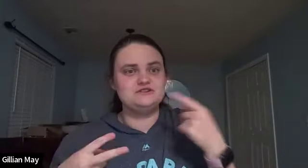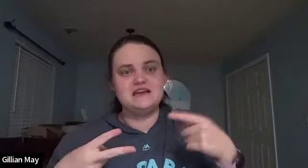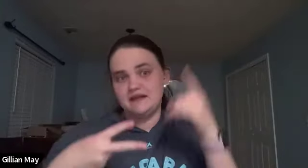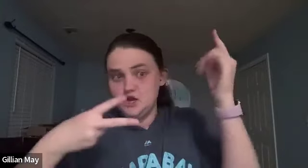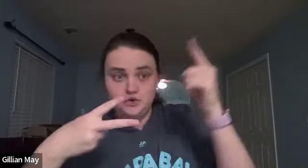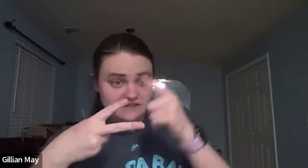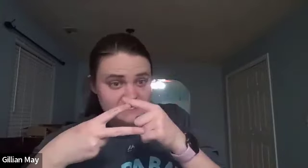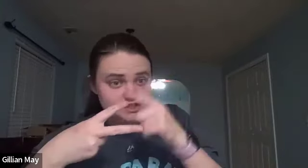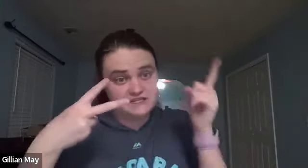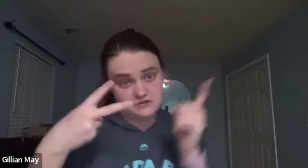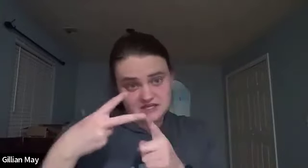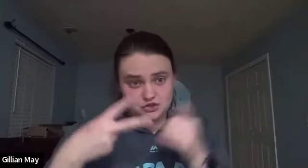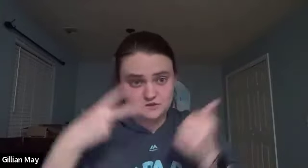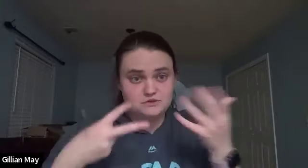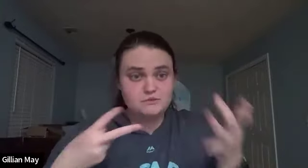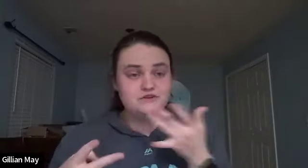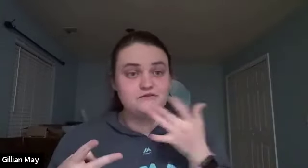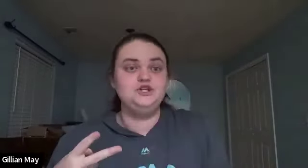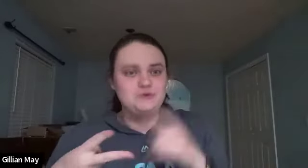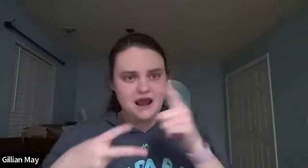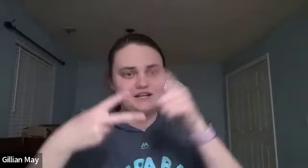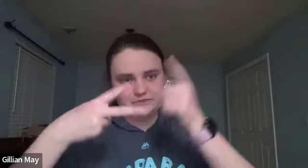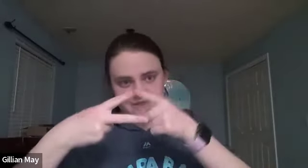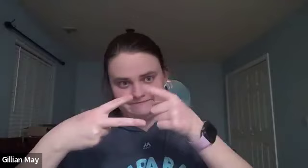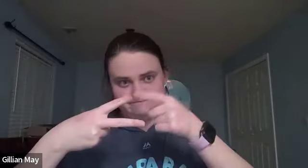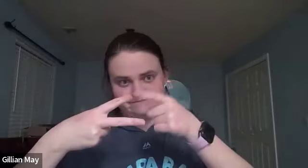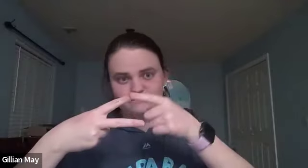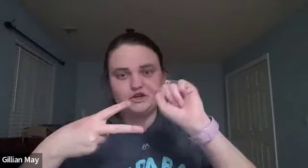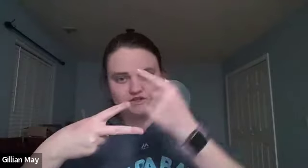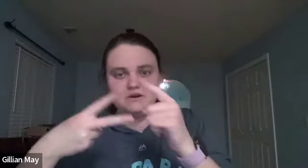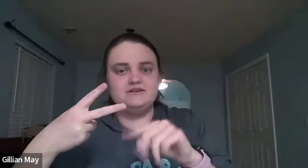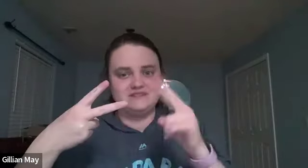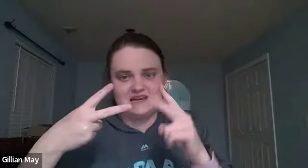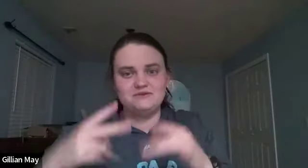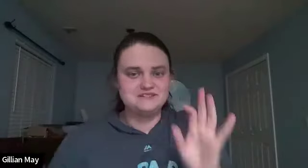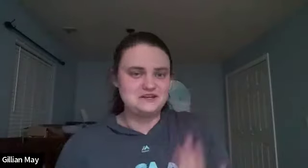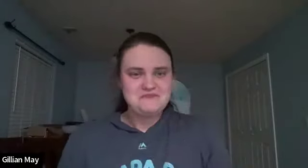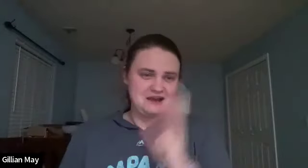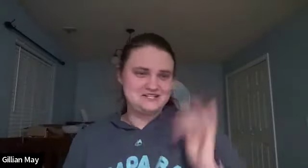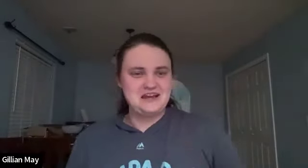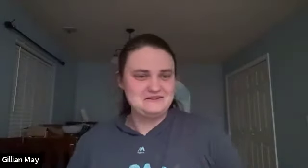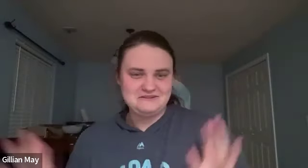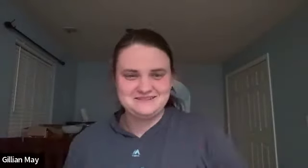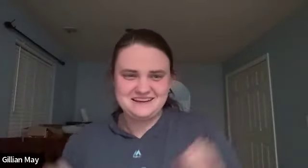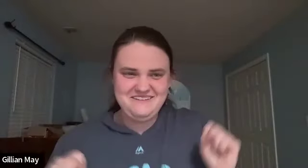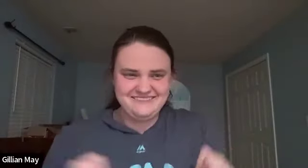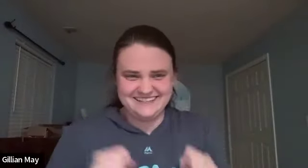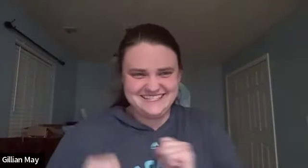saying like, is it this choice or this choice? Which one would you prefer? You would actually be like, first one or the second one. So I just got a little giddy. I was like, oh, look at